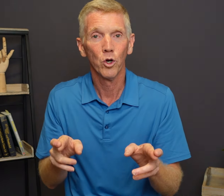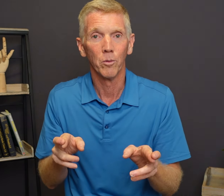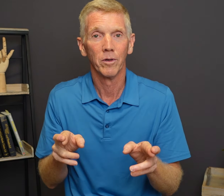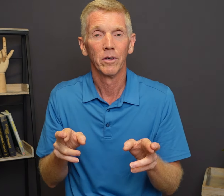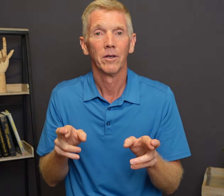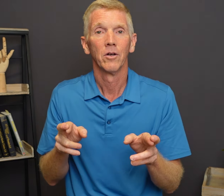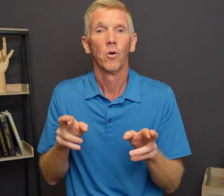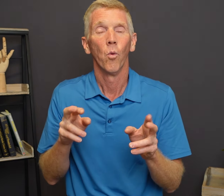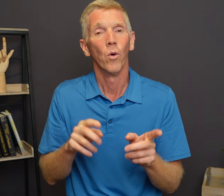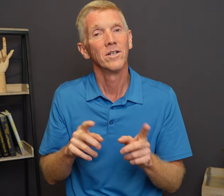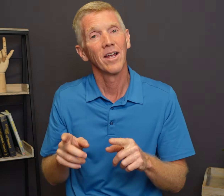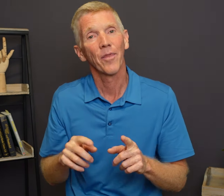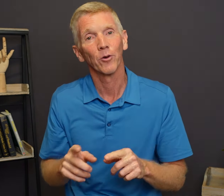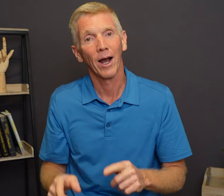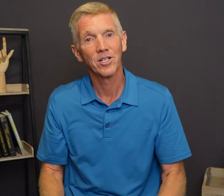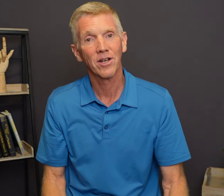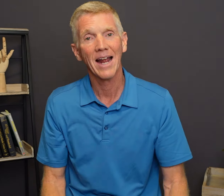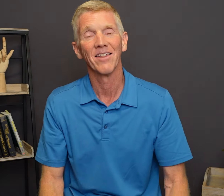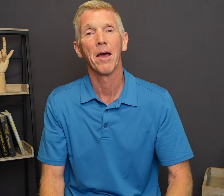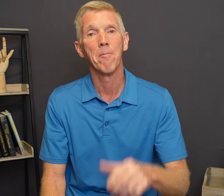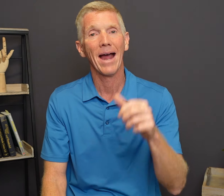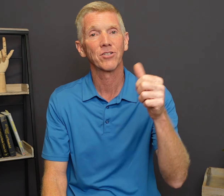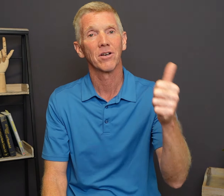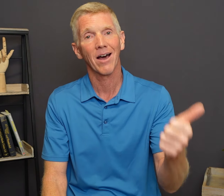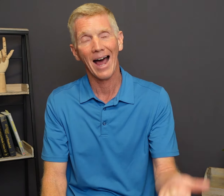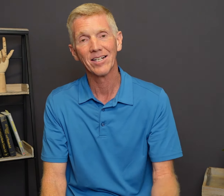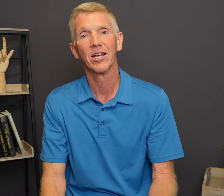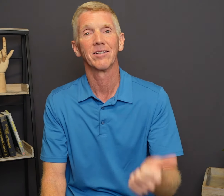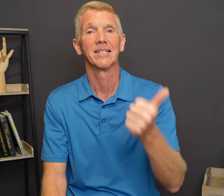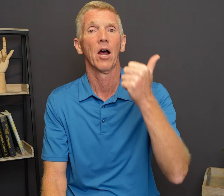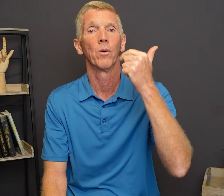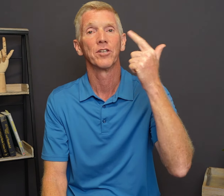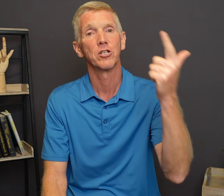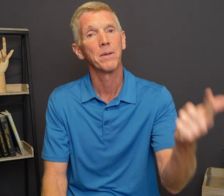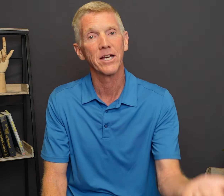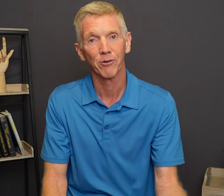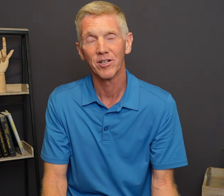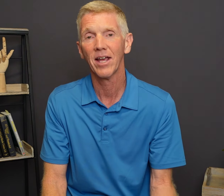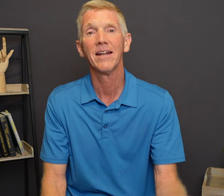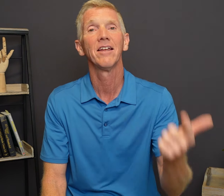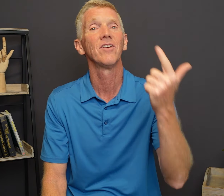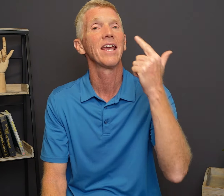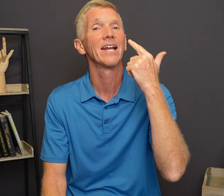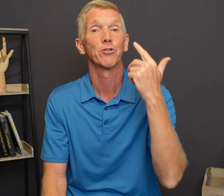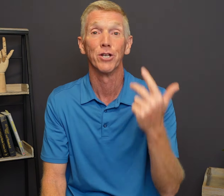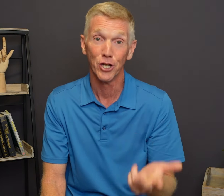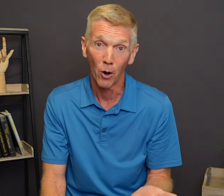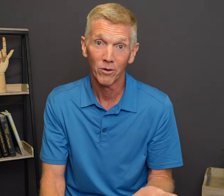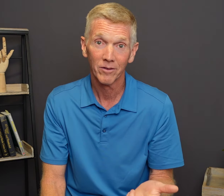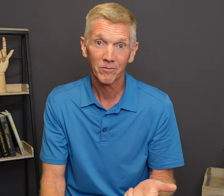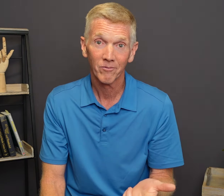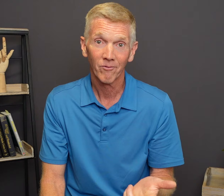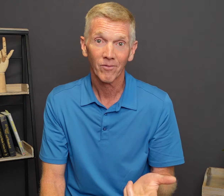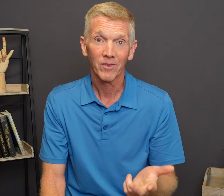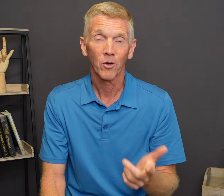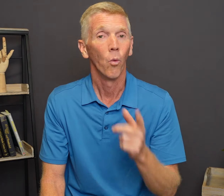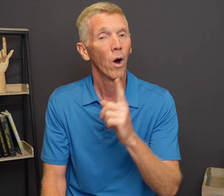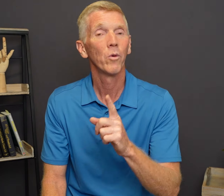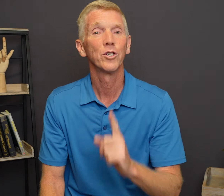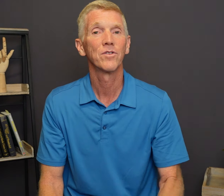room? Was that the right sign? Did that match the context? Is that what the speaker intended? The answer is no. What would you have